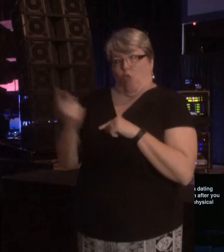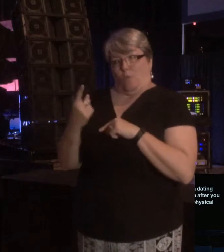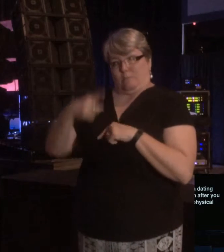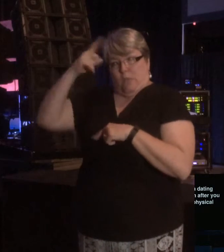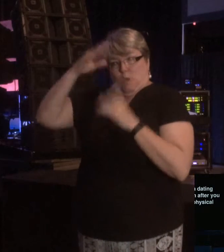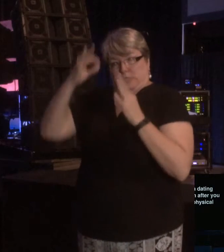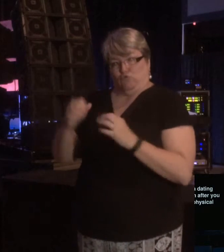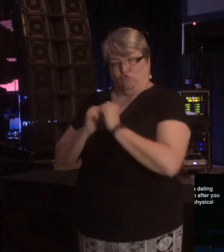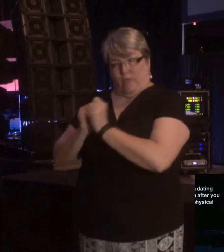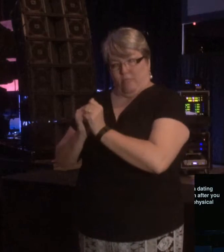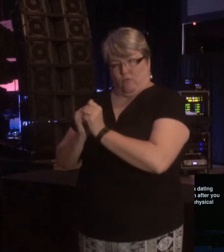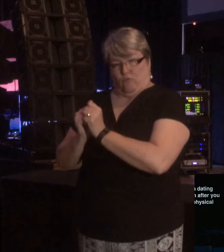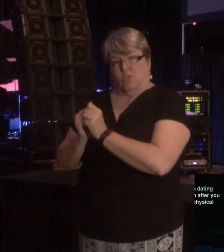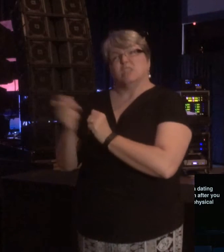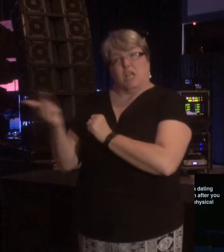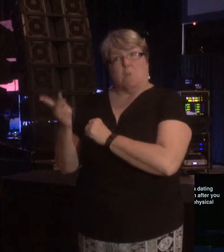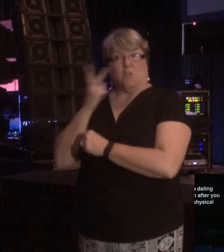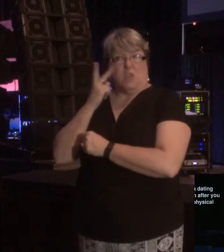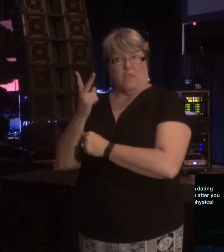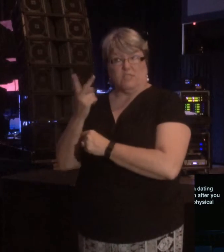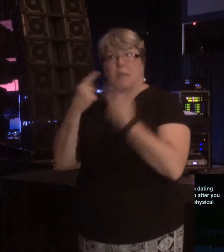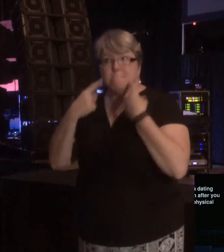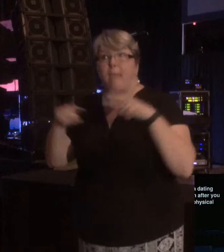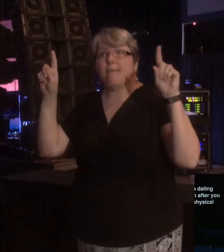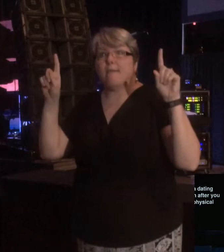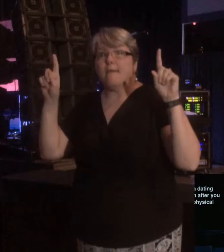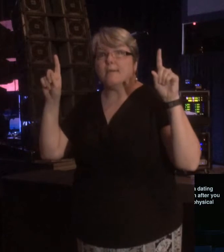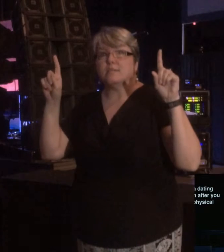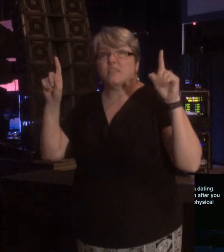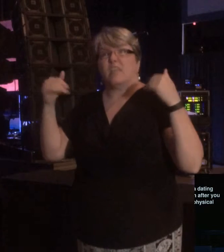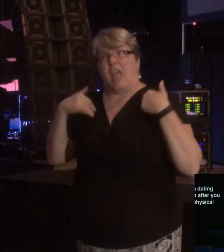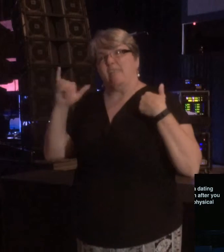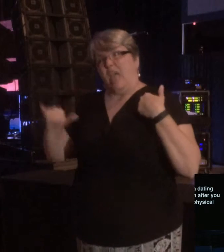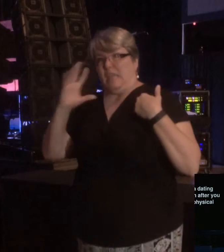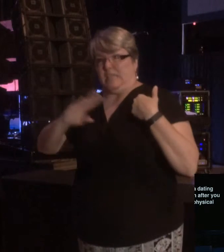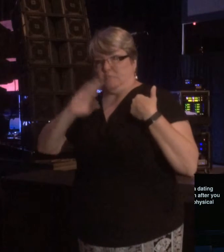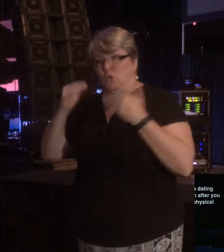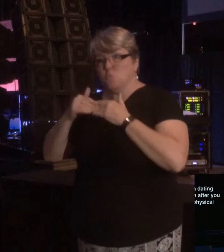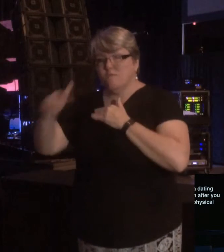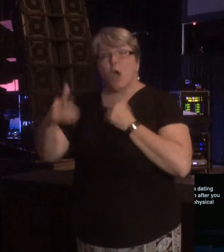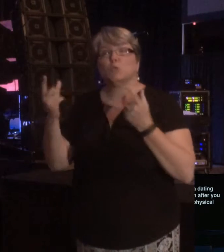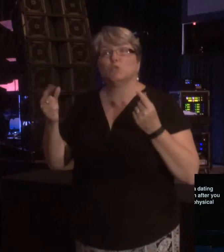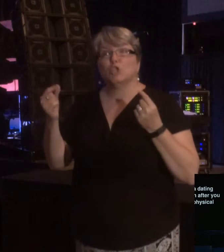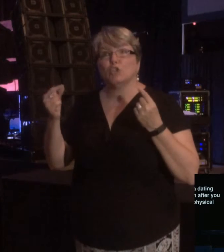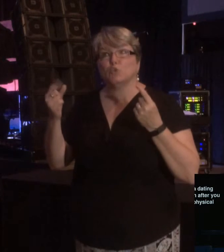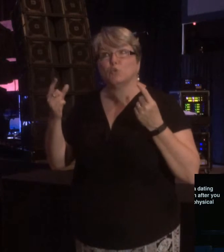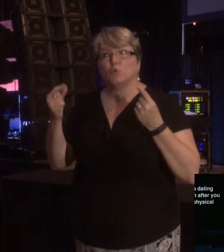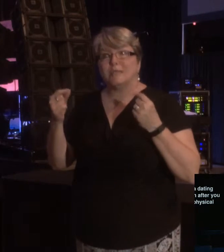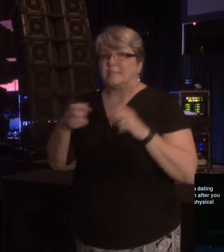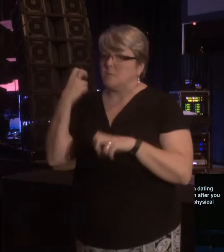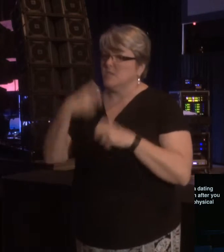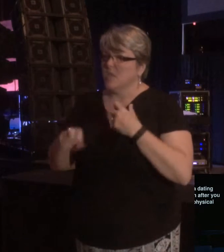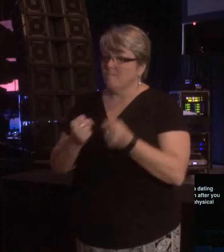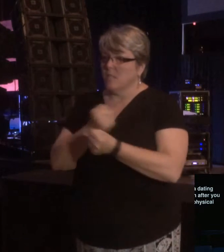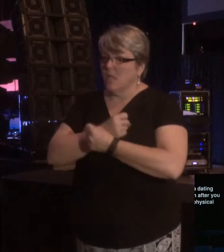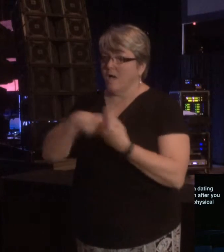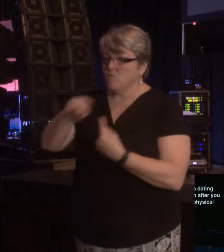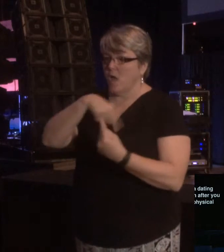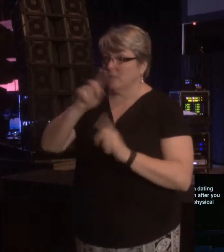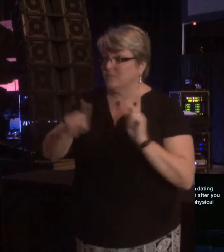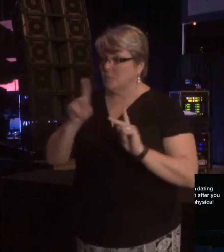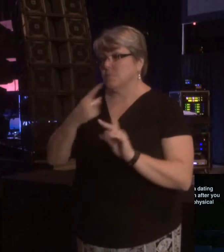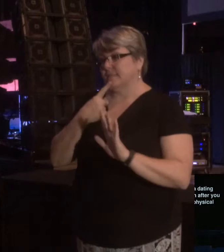broke up 2.5 years before did not come to me 2.5 years later. A brand new Jeff that